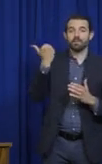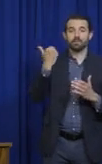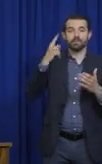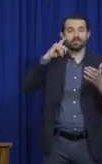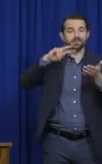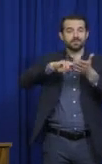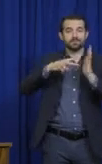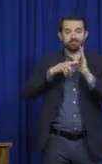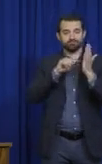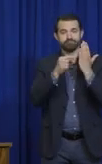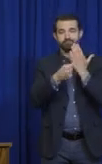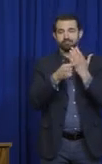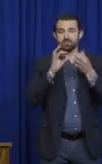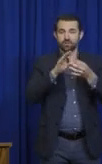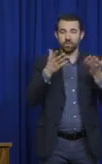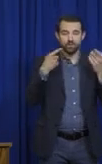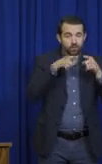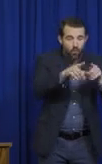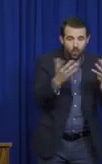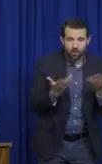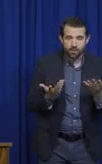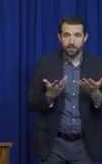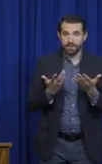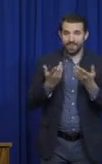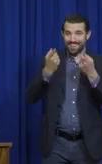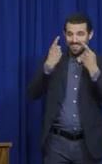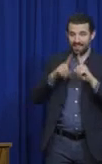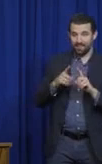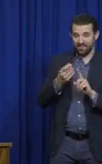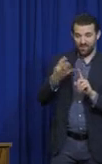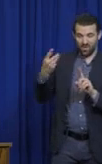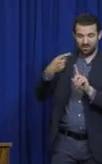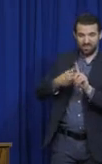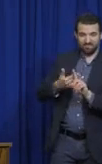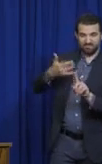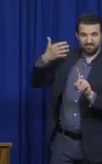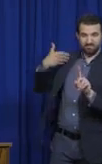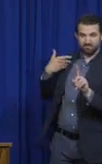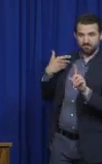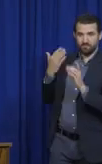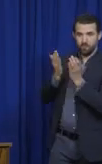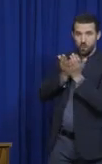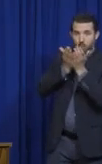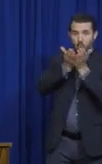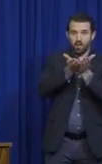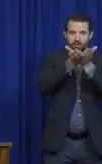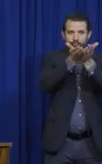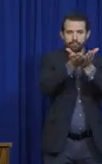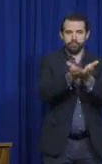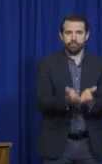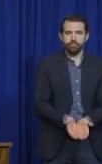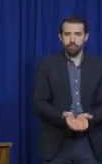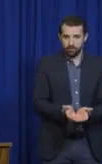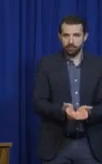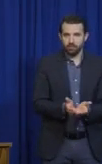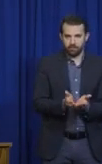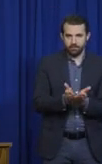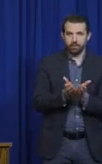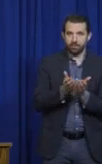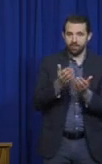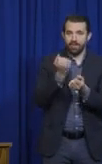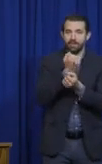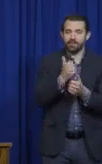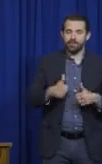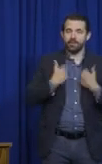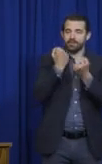boat capsized. We made our way to the life raft. We're paddling to shore, but